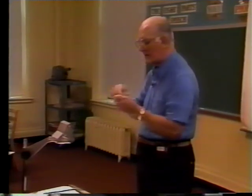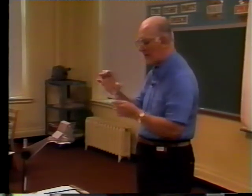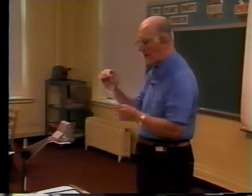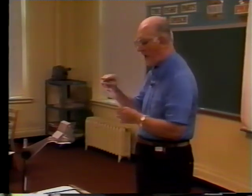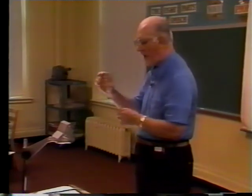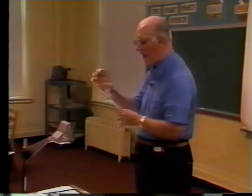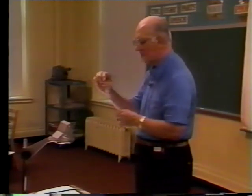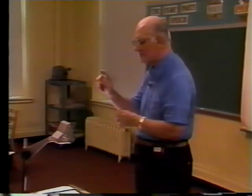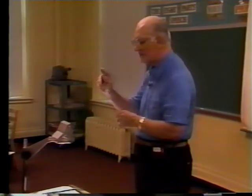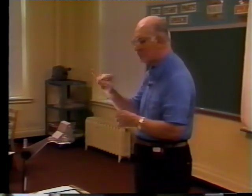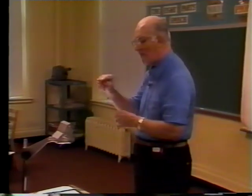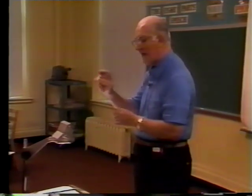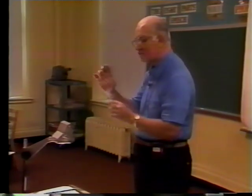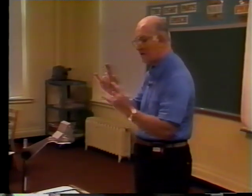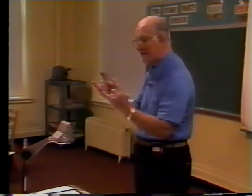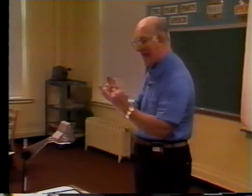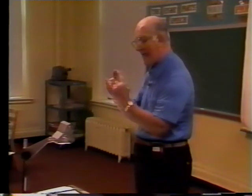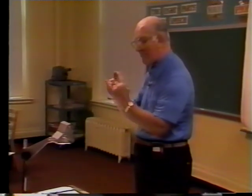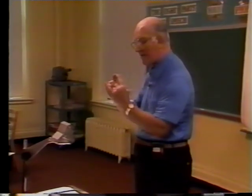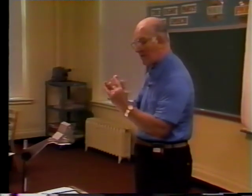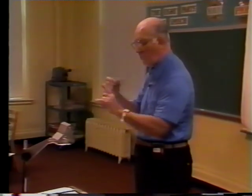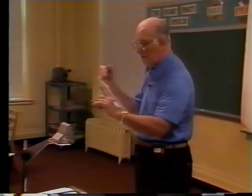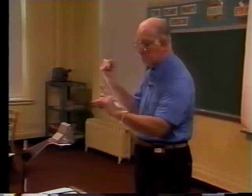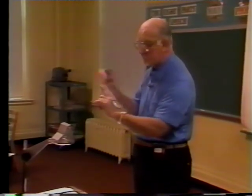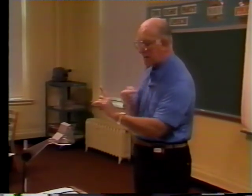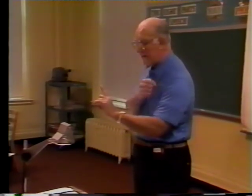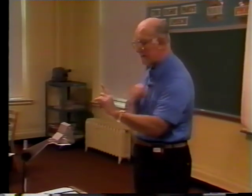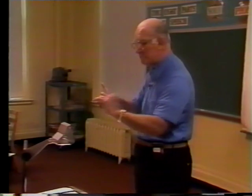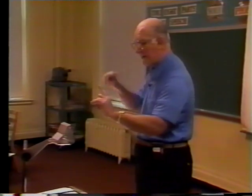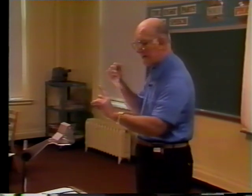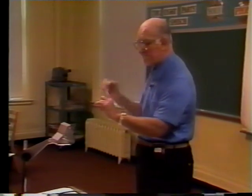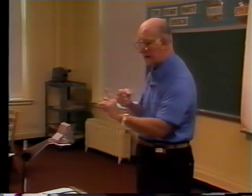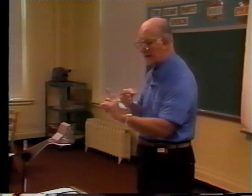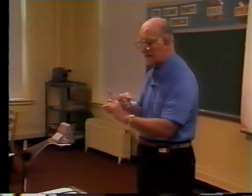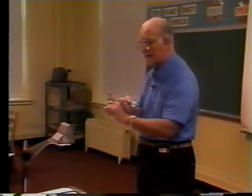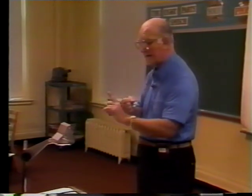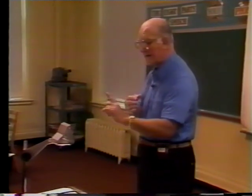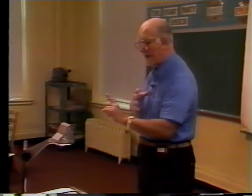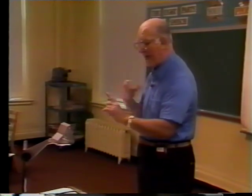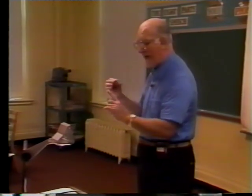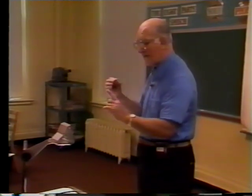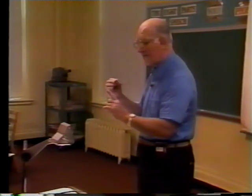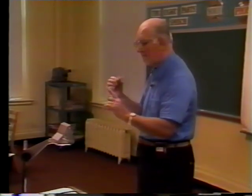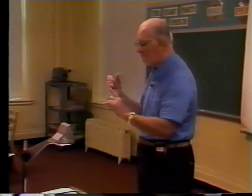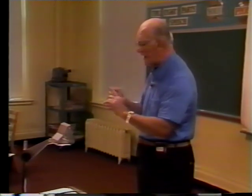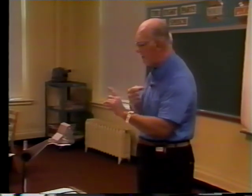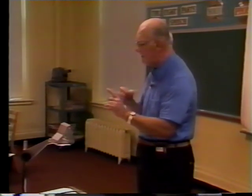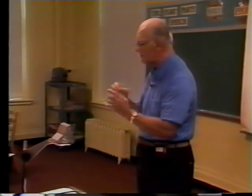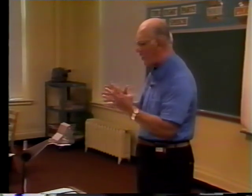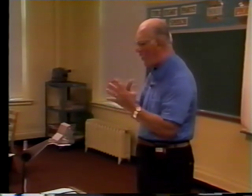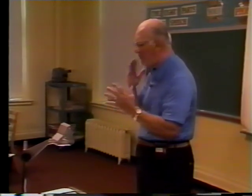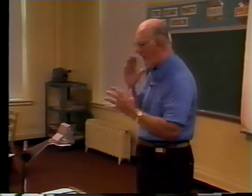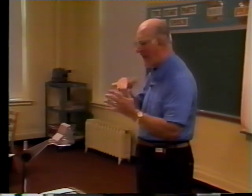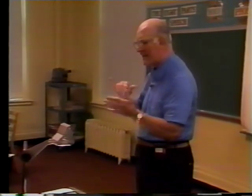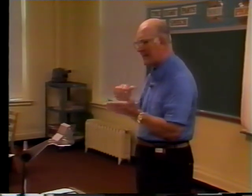in concentration camp was beaten, and beaten so badly